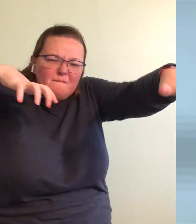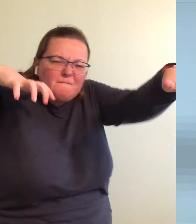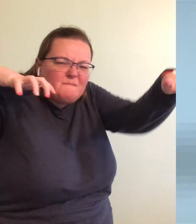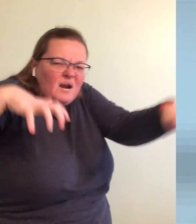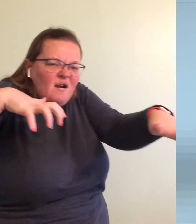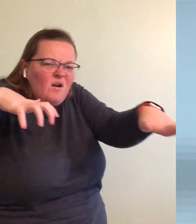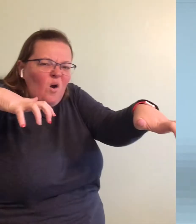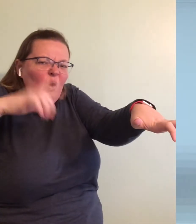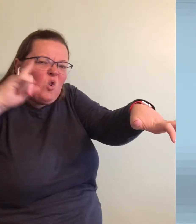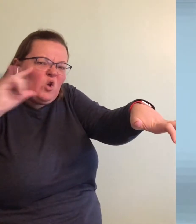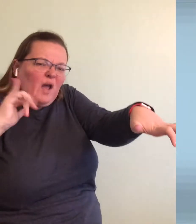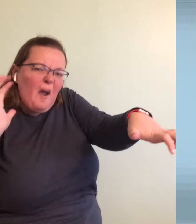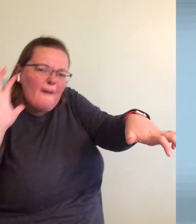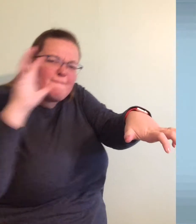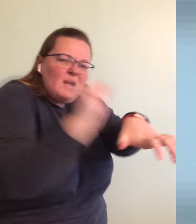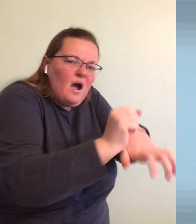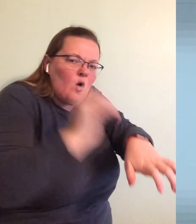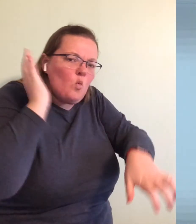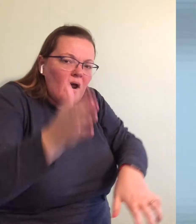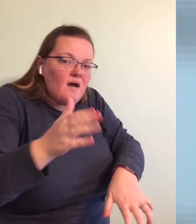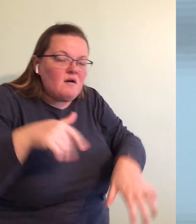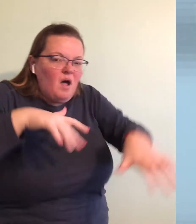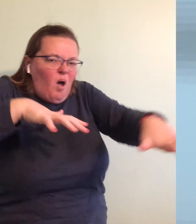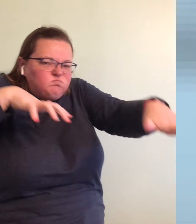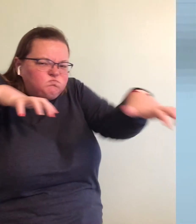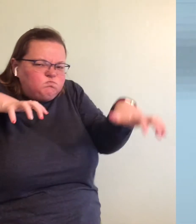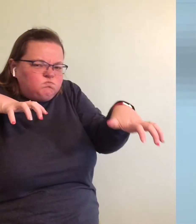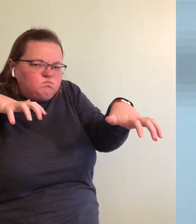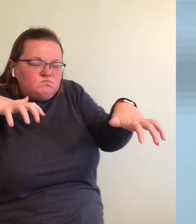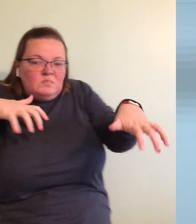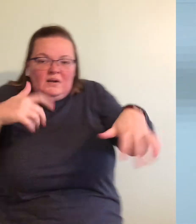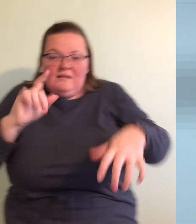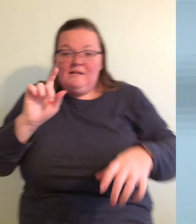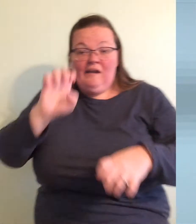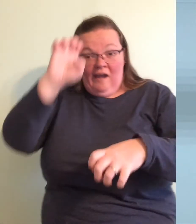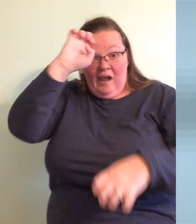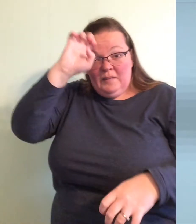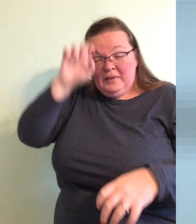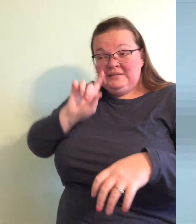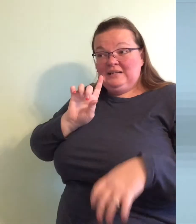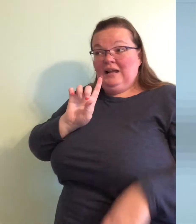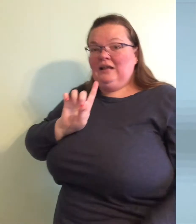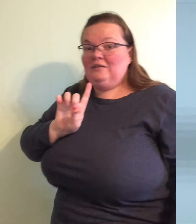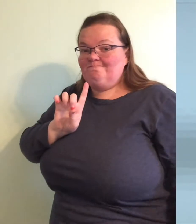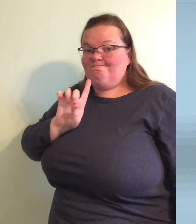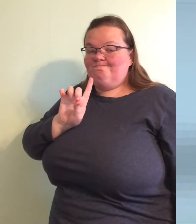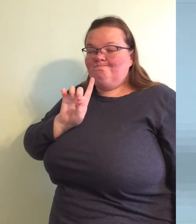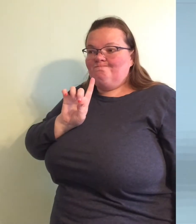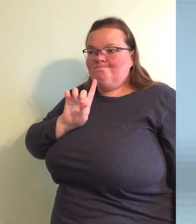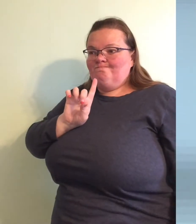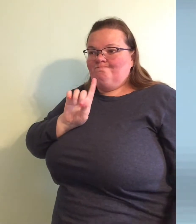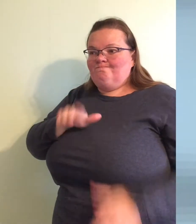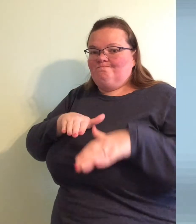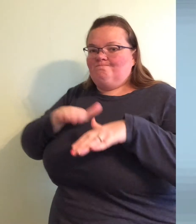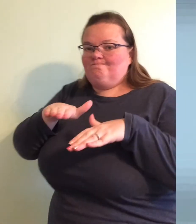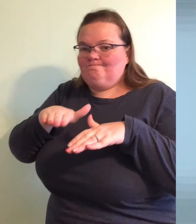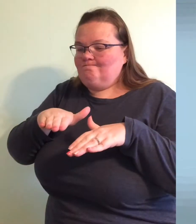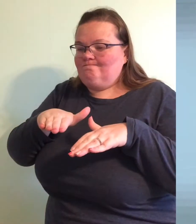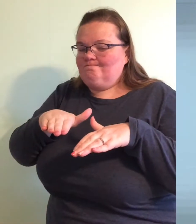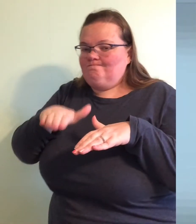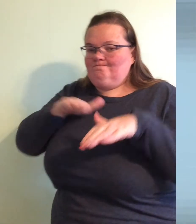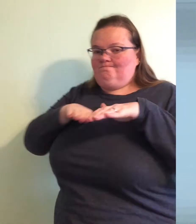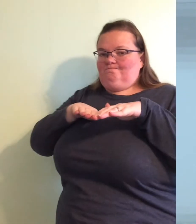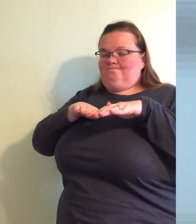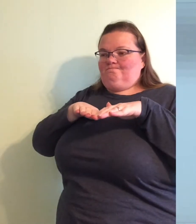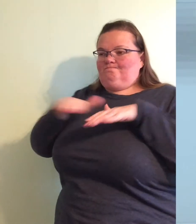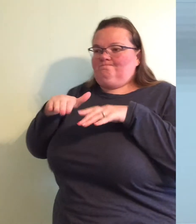crouched as if it were ready to spring. And Edmund stood in the shadow of the arch, afraid to go on, afraid to go back,